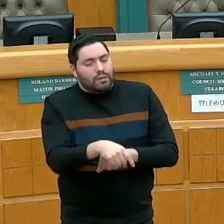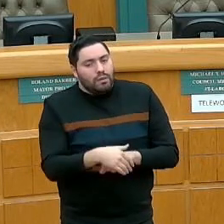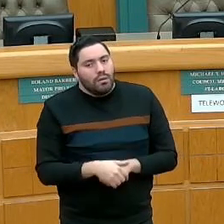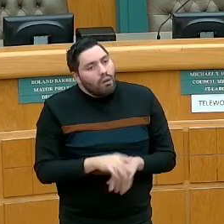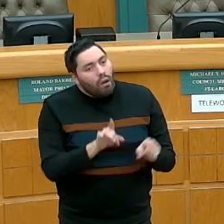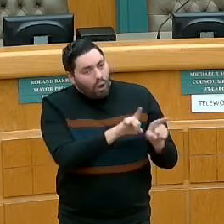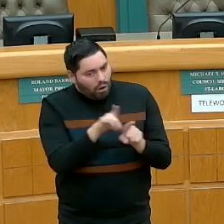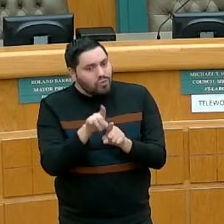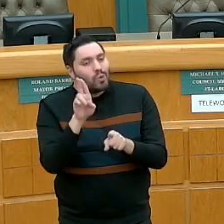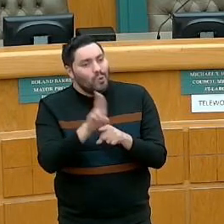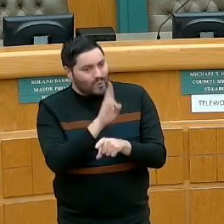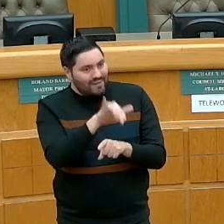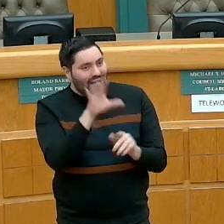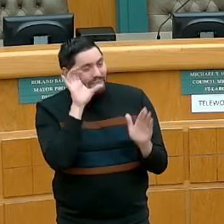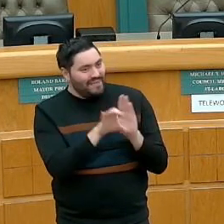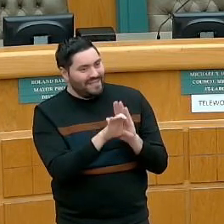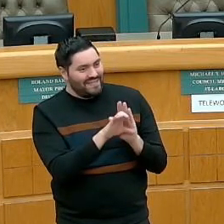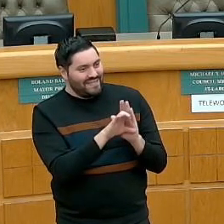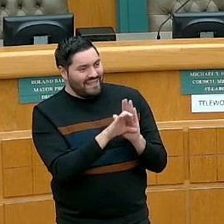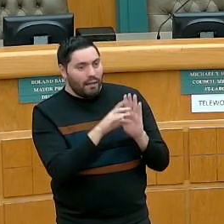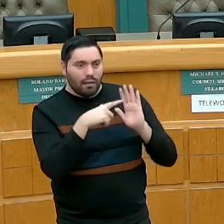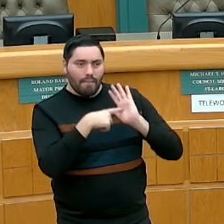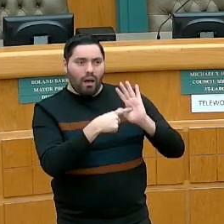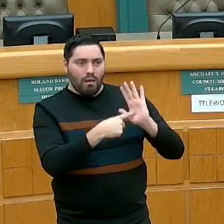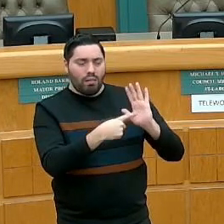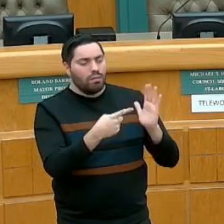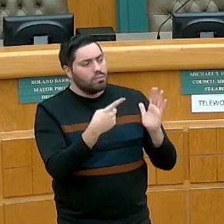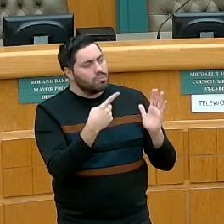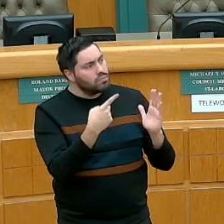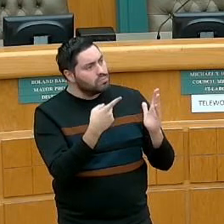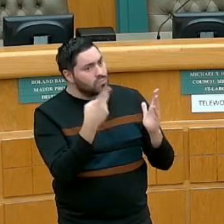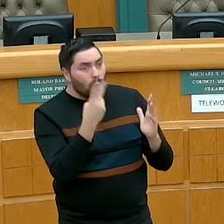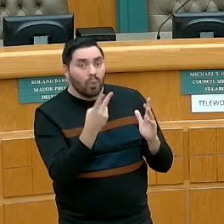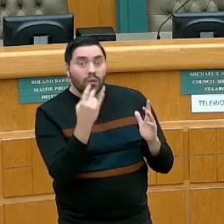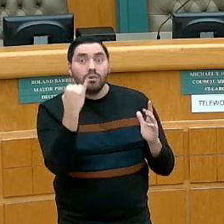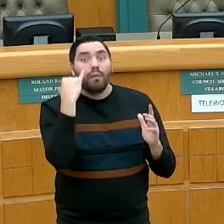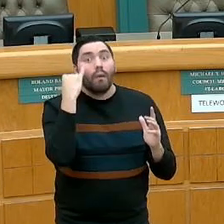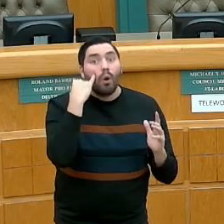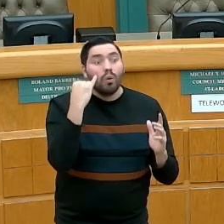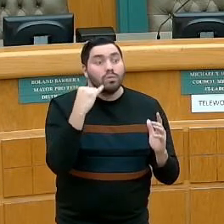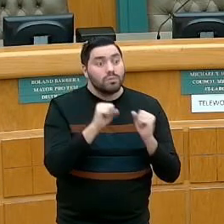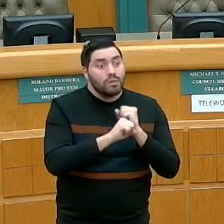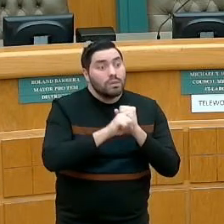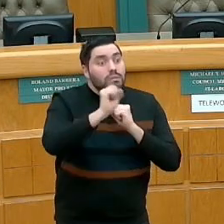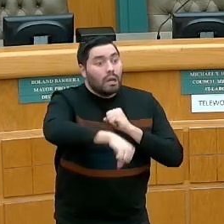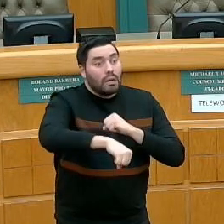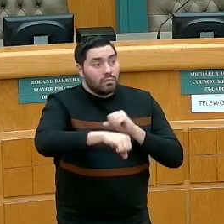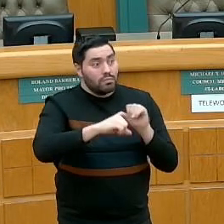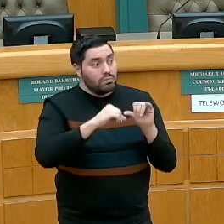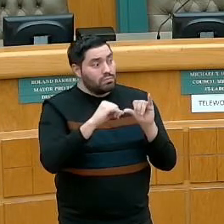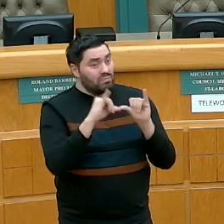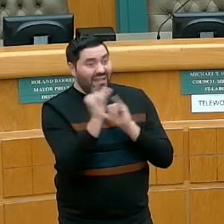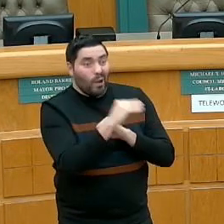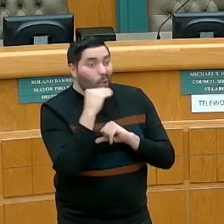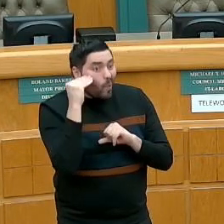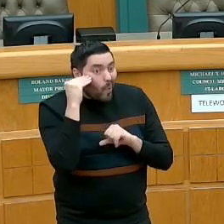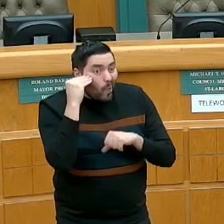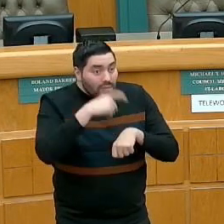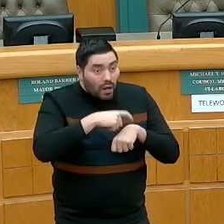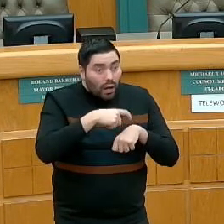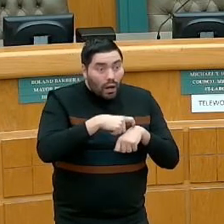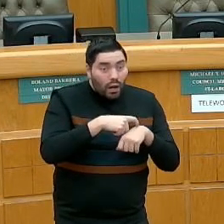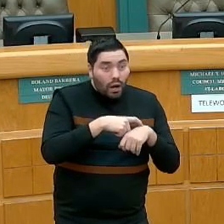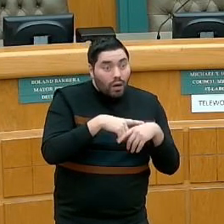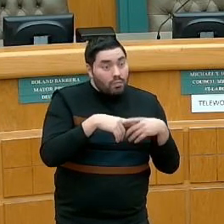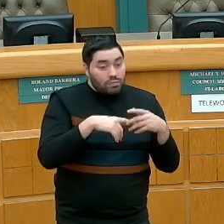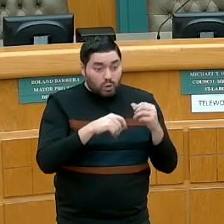able to use the modeling to show what if we do more social distancing or extend stay-at-home orders, what would that look like? Or